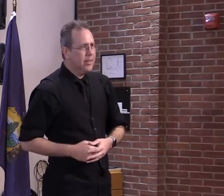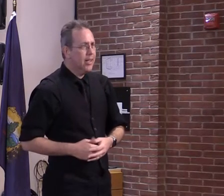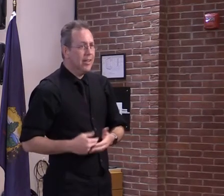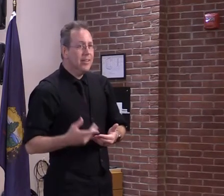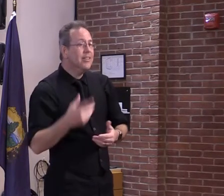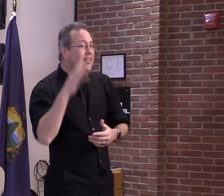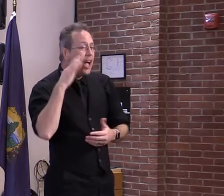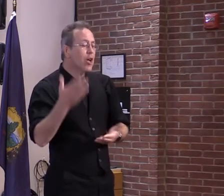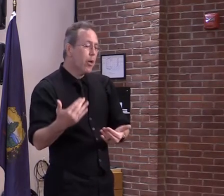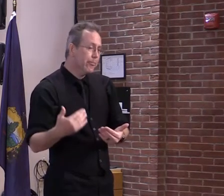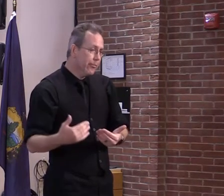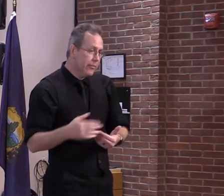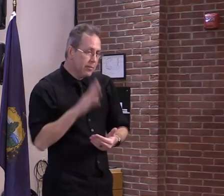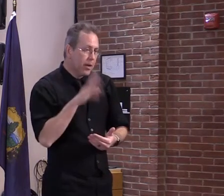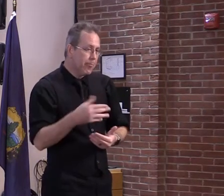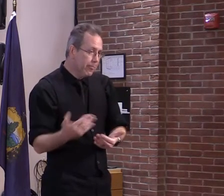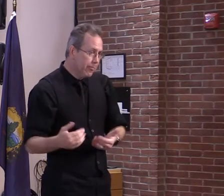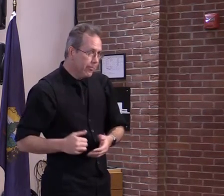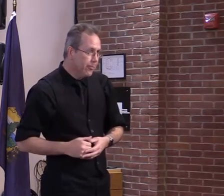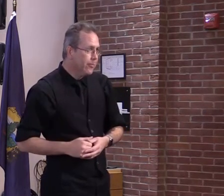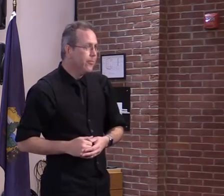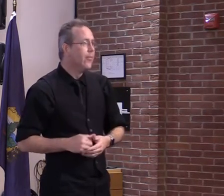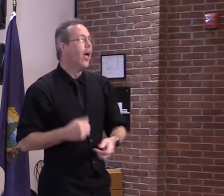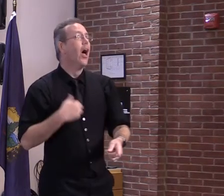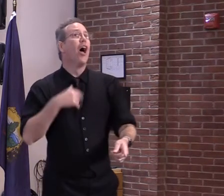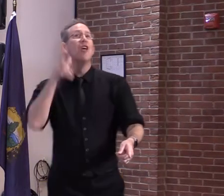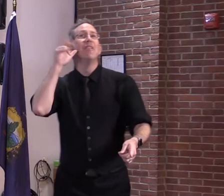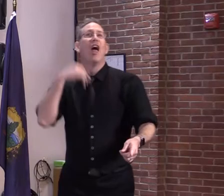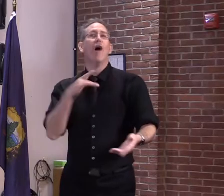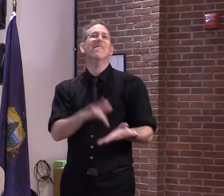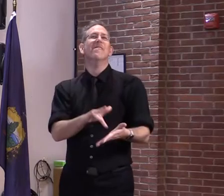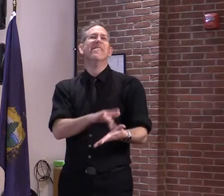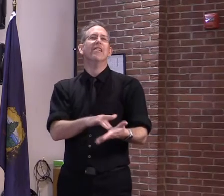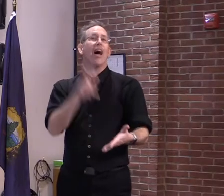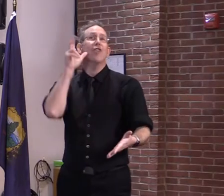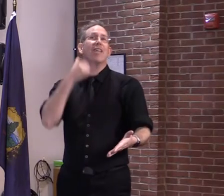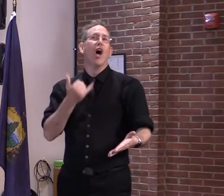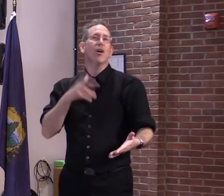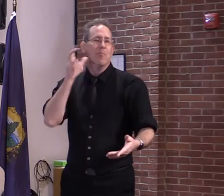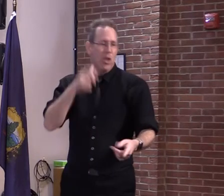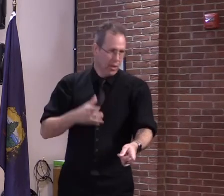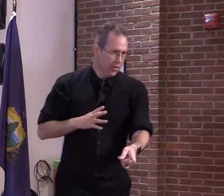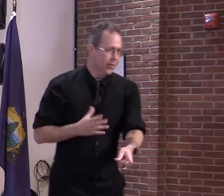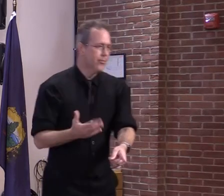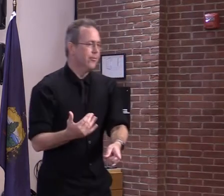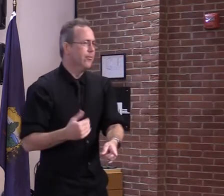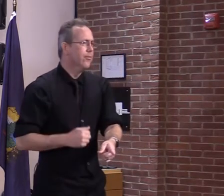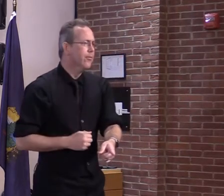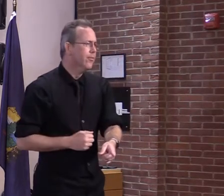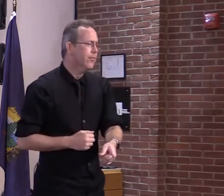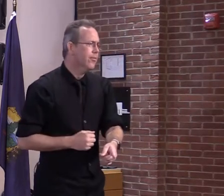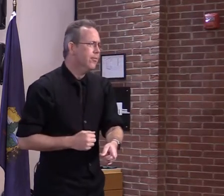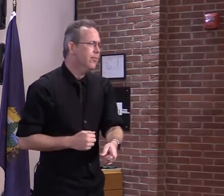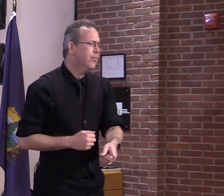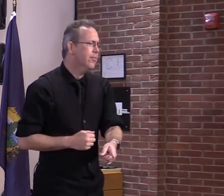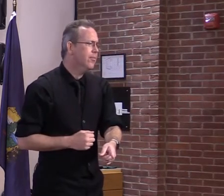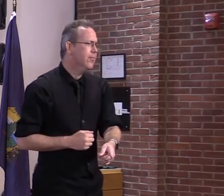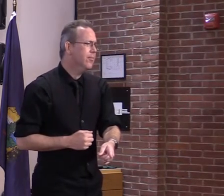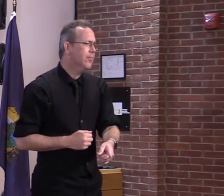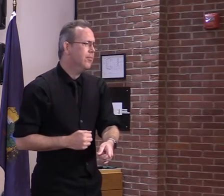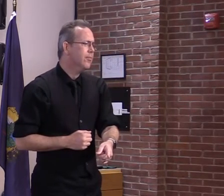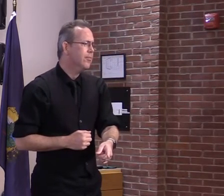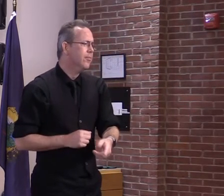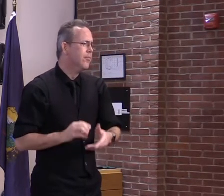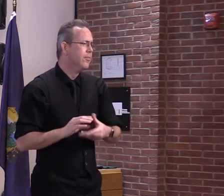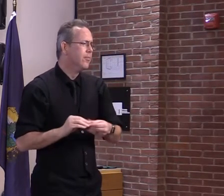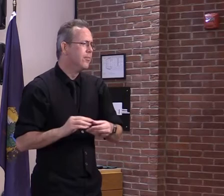through. All right, Governor, can you hear me now? We can. All right. Governor, I've noticed